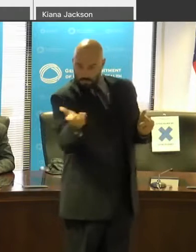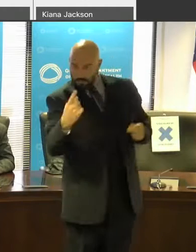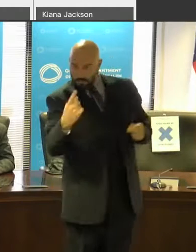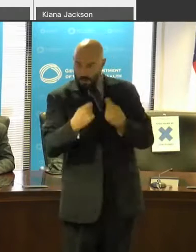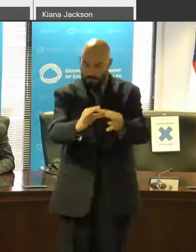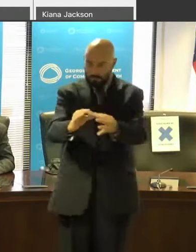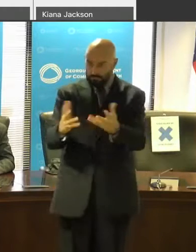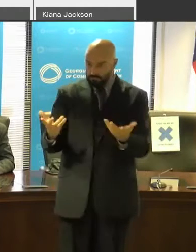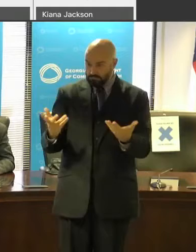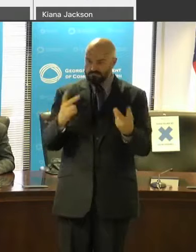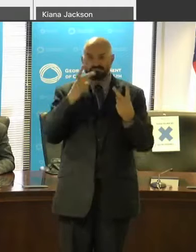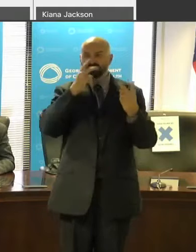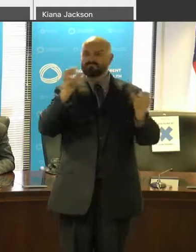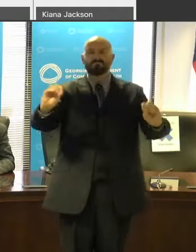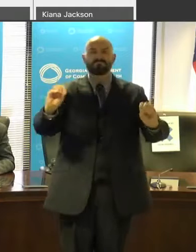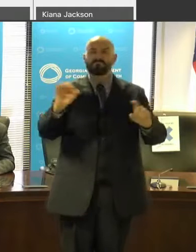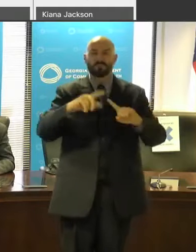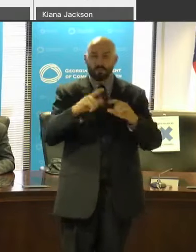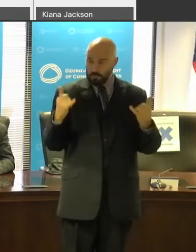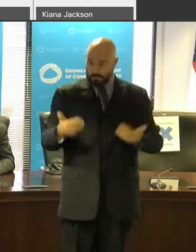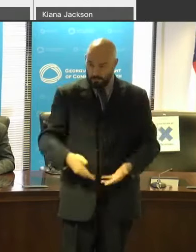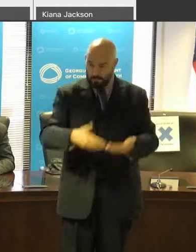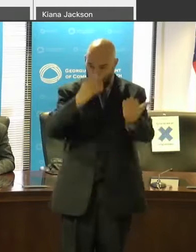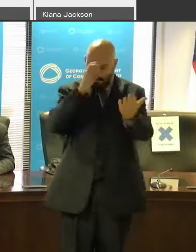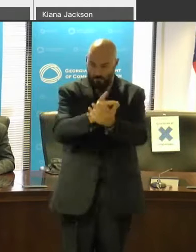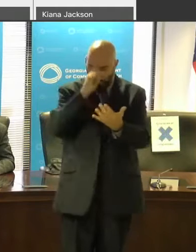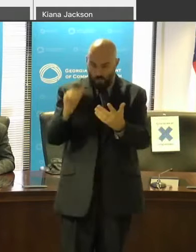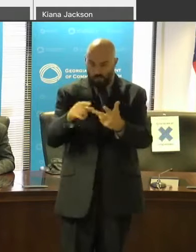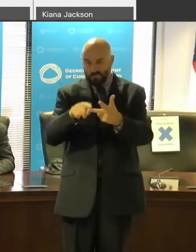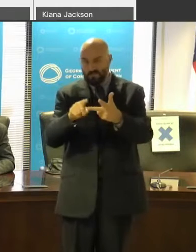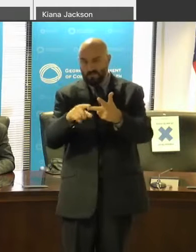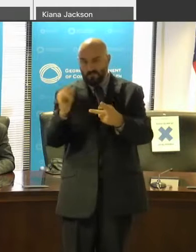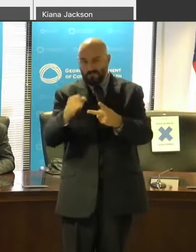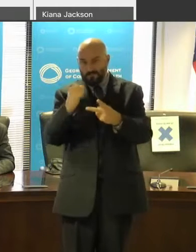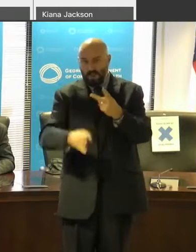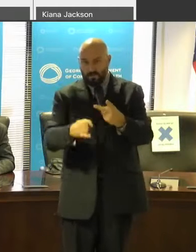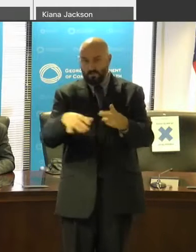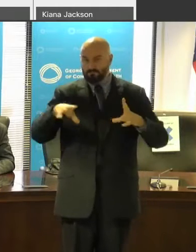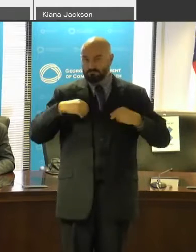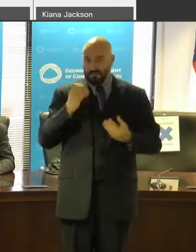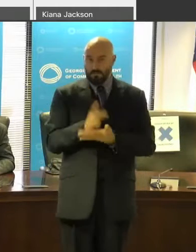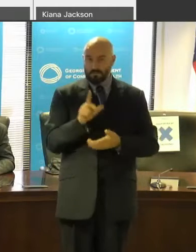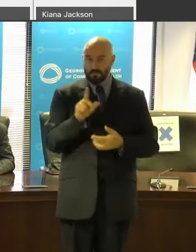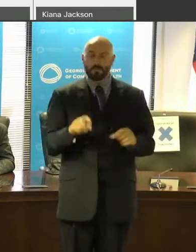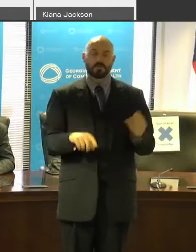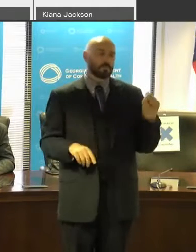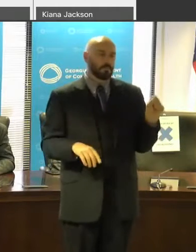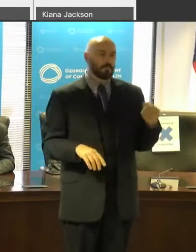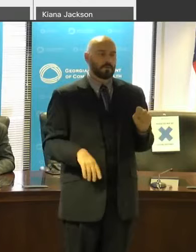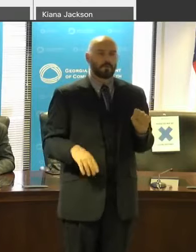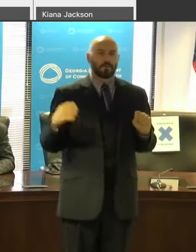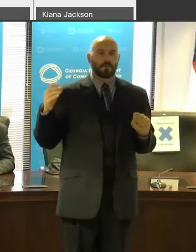Hearing none, is there a motion for approval for final adoption? This is Folsom, Chairman Boyd. I would move for